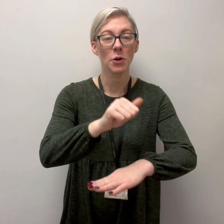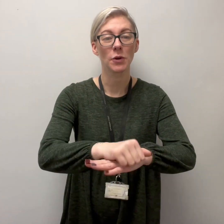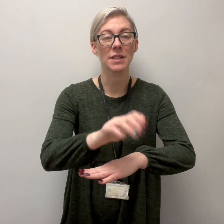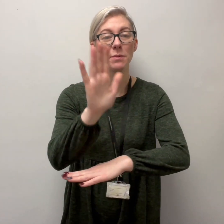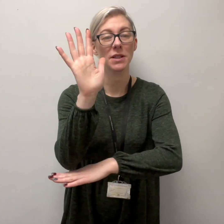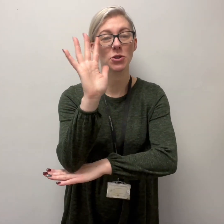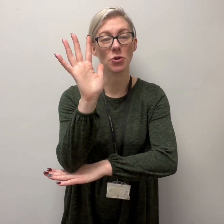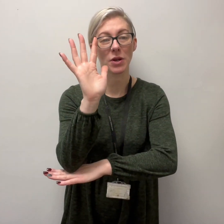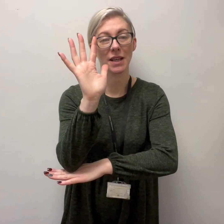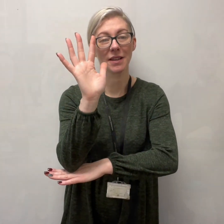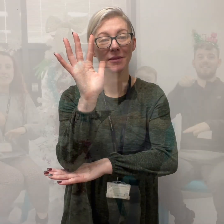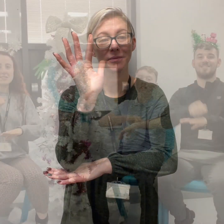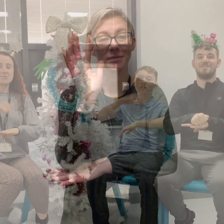Christmas tree